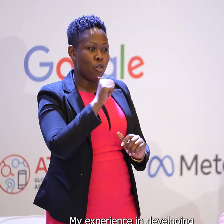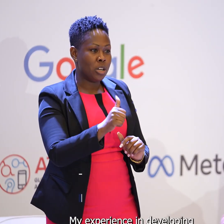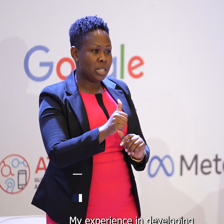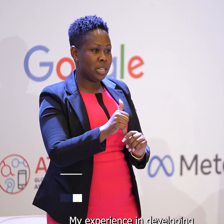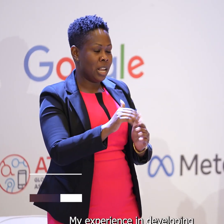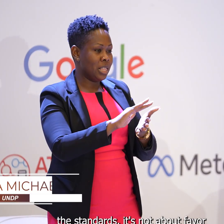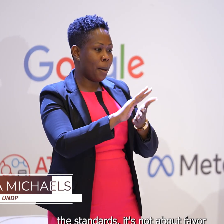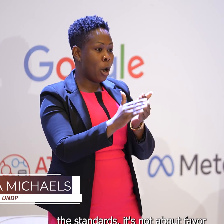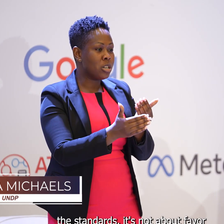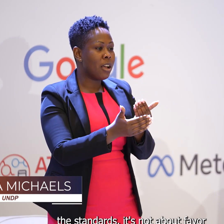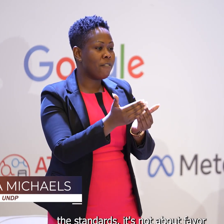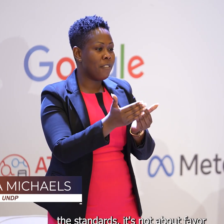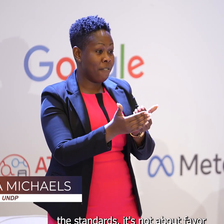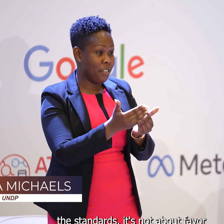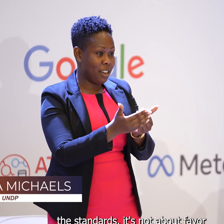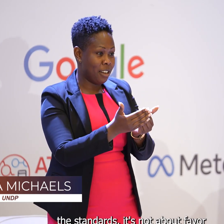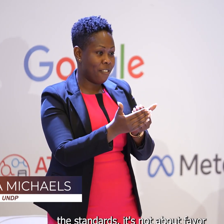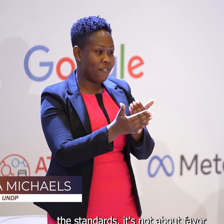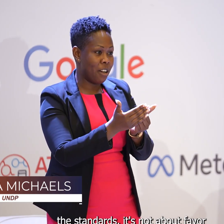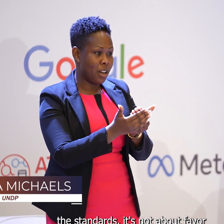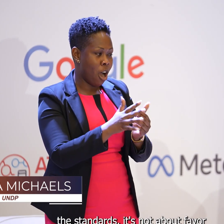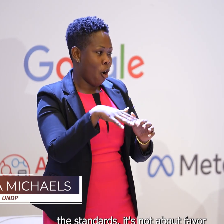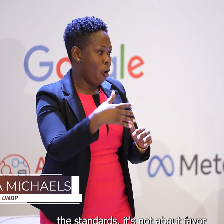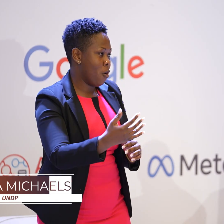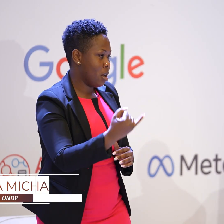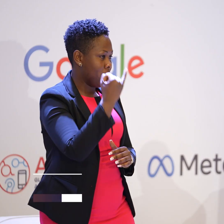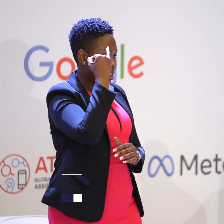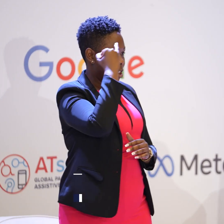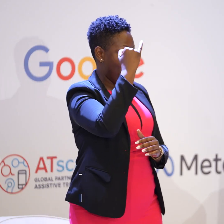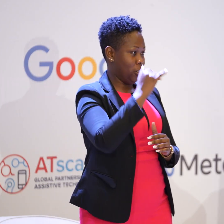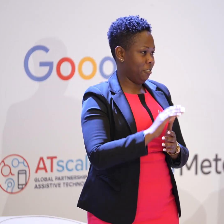in developing the standards, it's not about favor